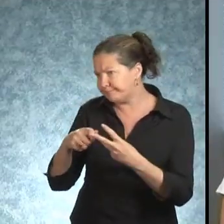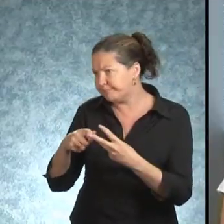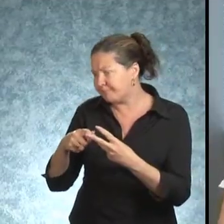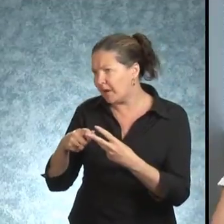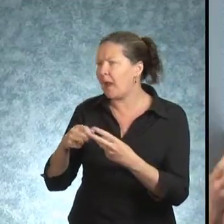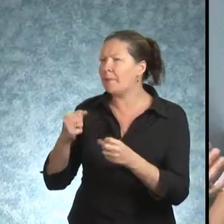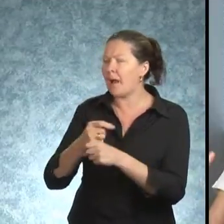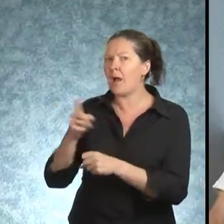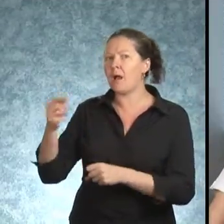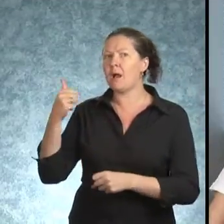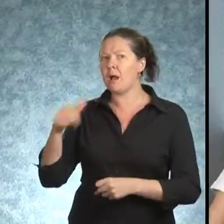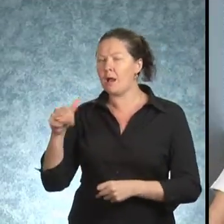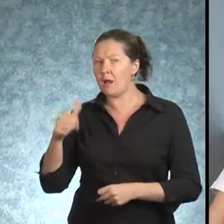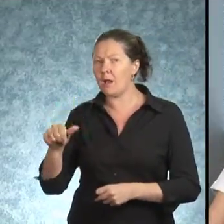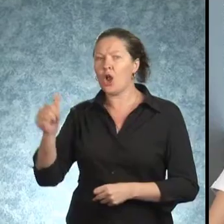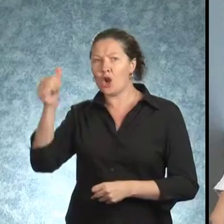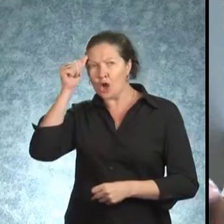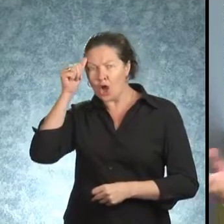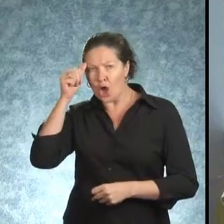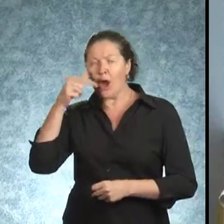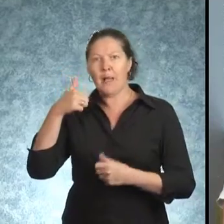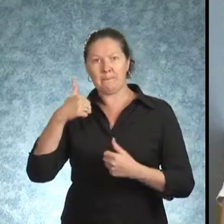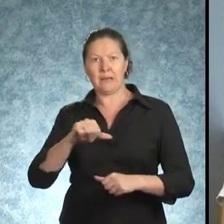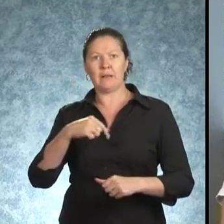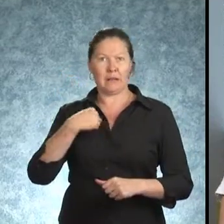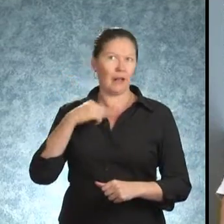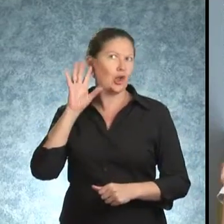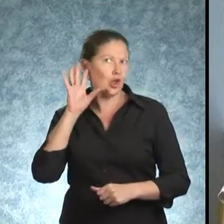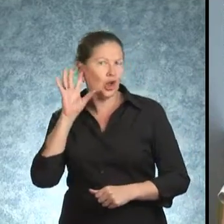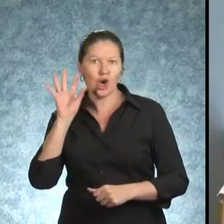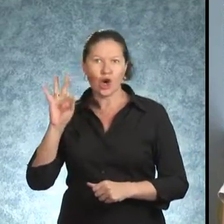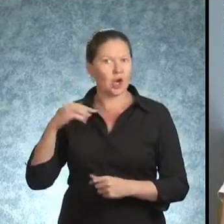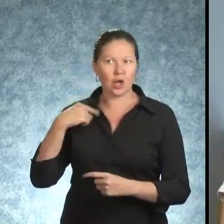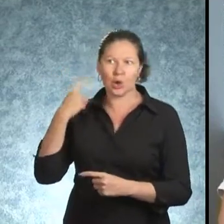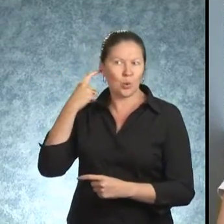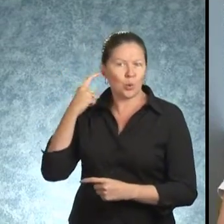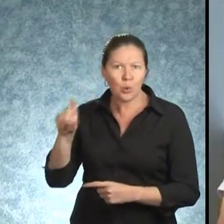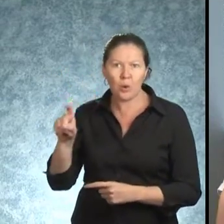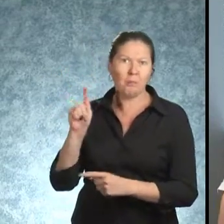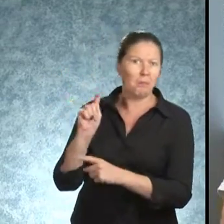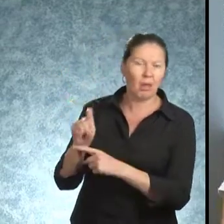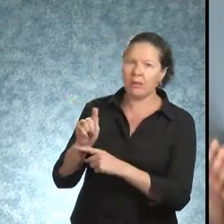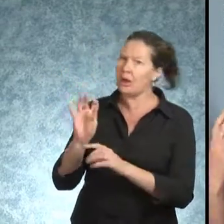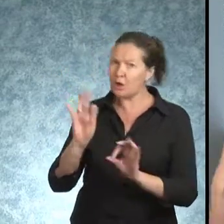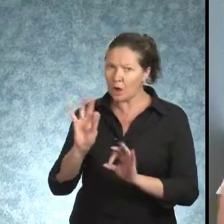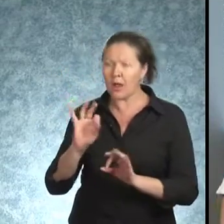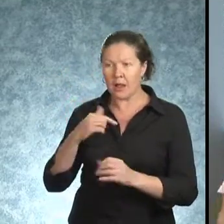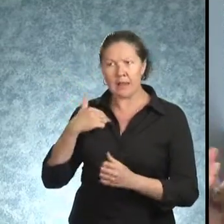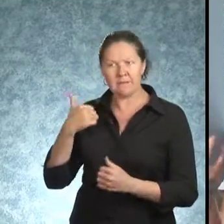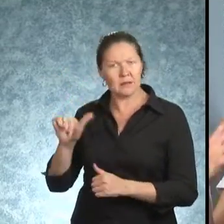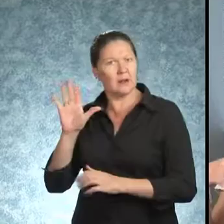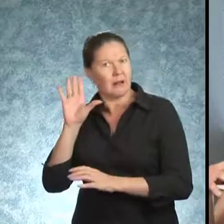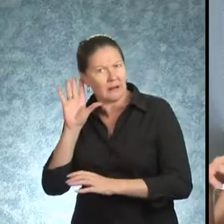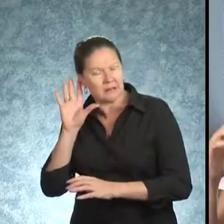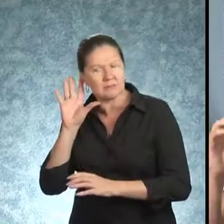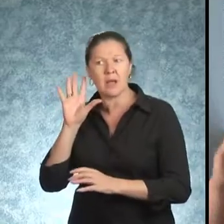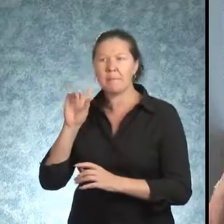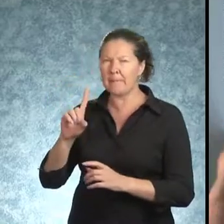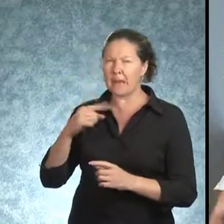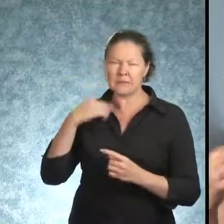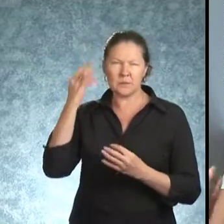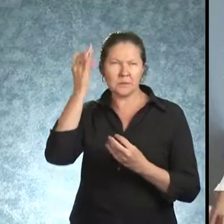C, and that actually lets them know that it's not that you're just ignoring them, it's that you've heard them, but with your knowledge and with your information,